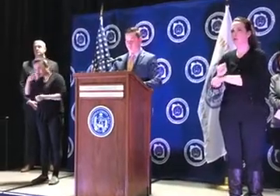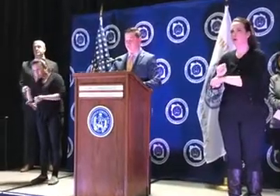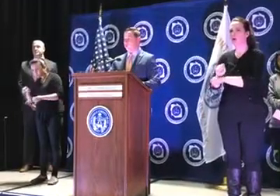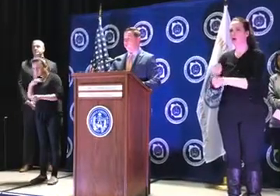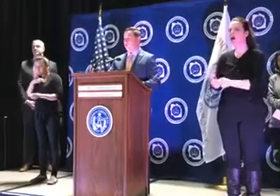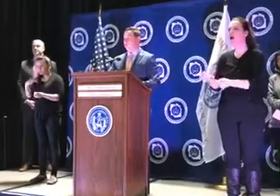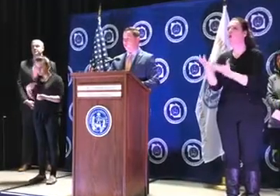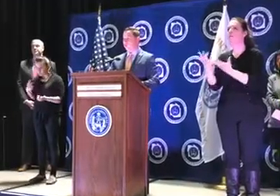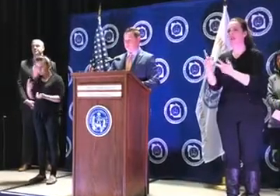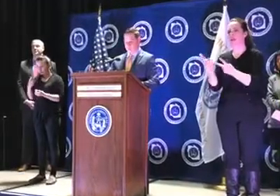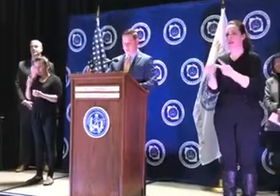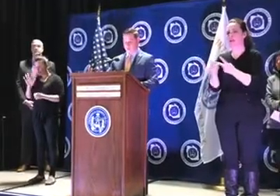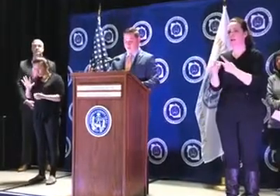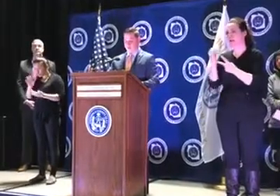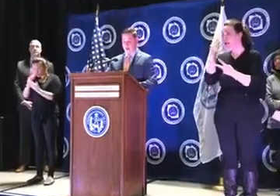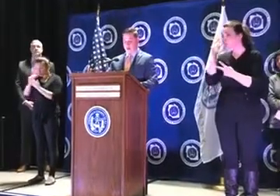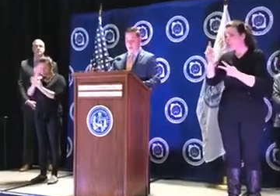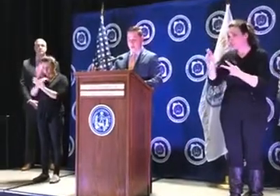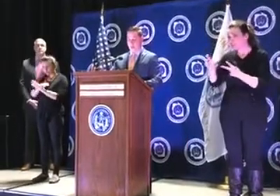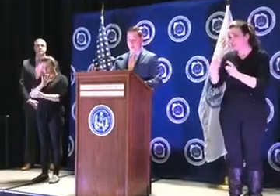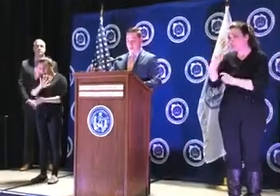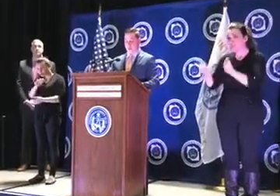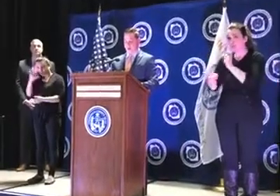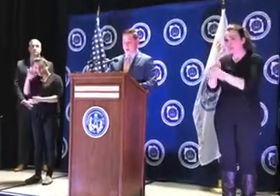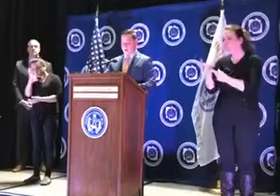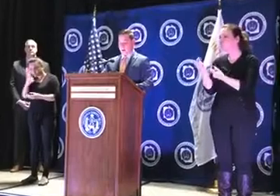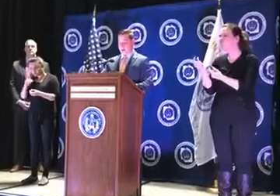should they also work through that clearinghouse? Yeah. So